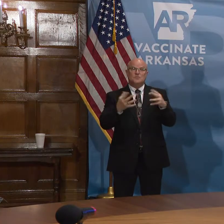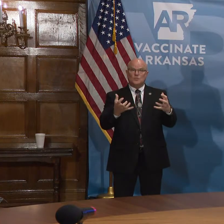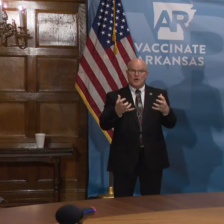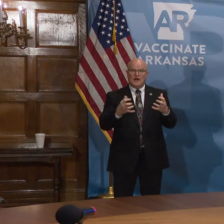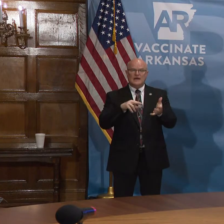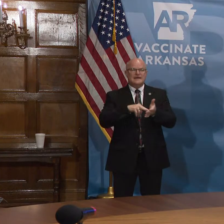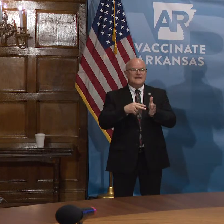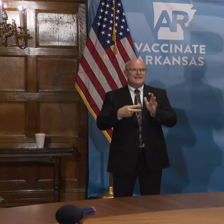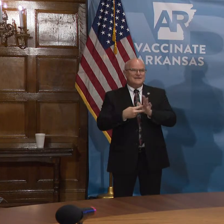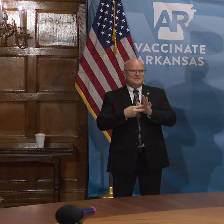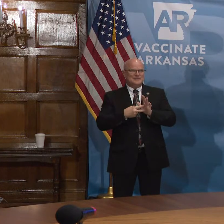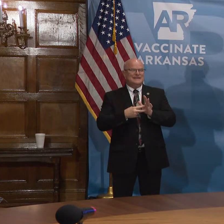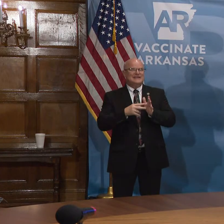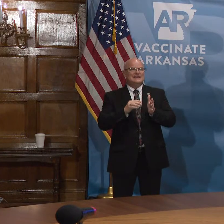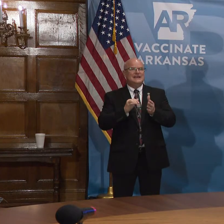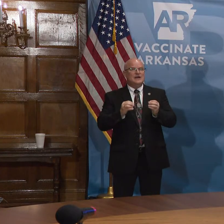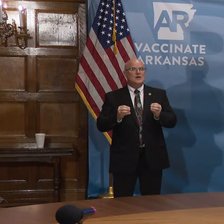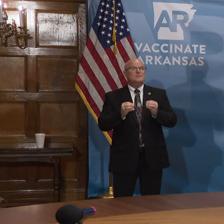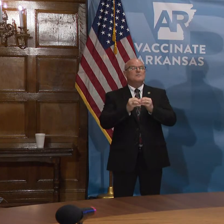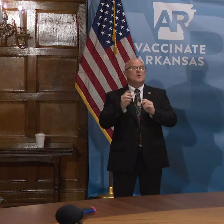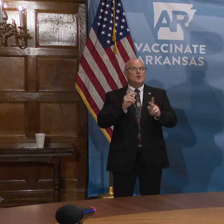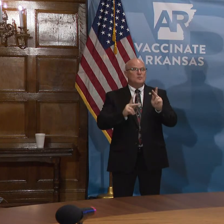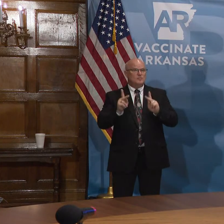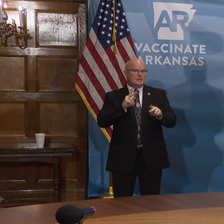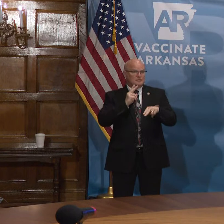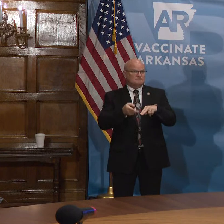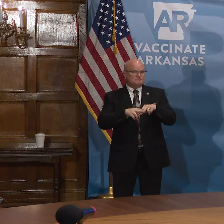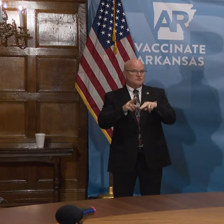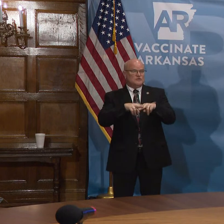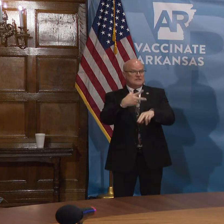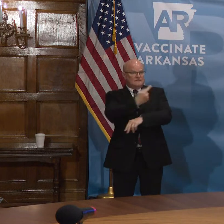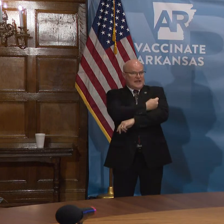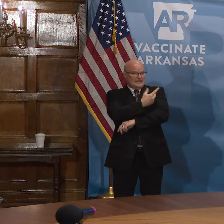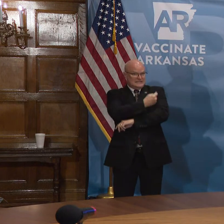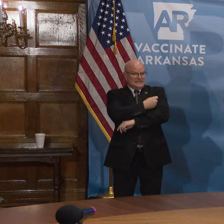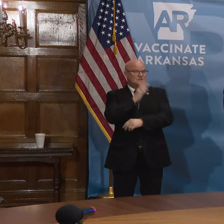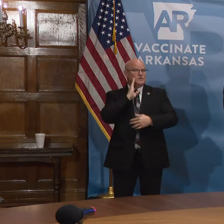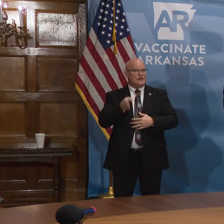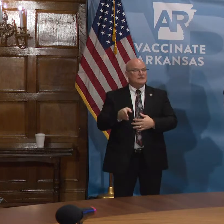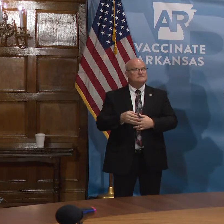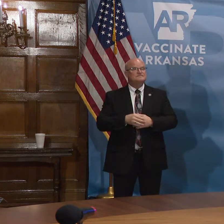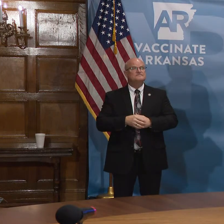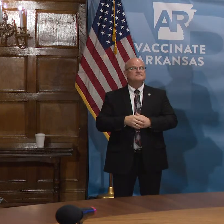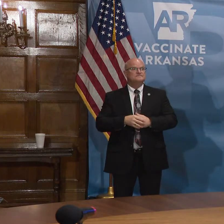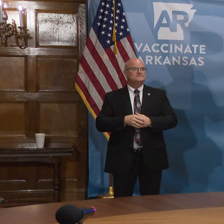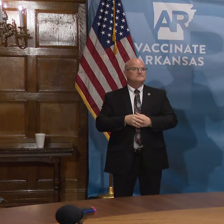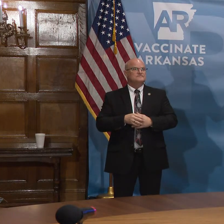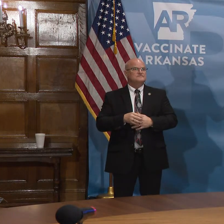because that means more people, we're going to increase our vaccination rate.